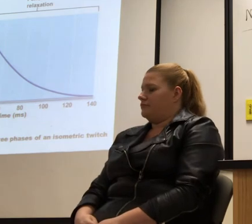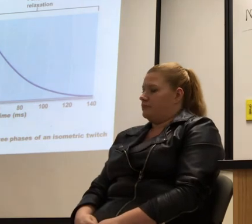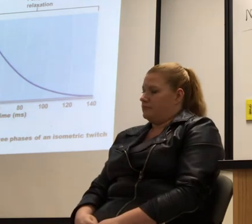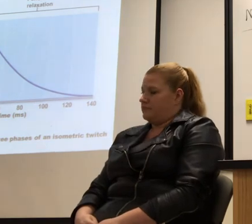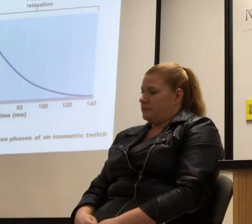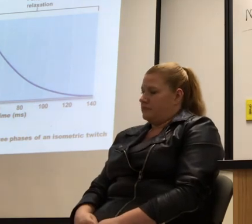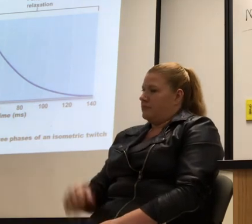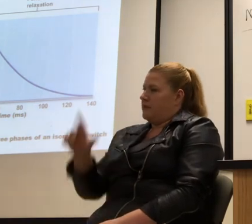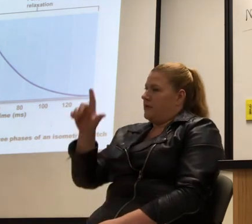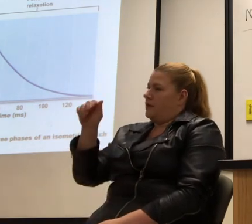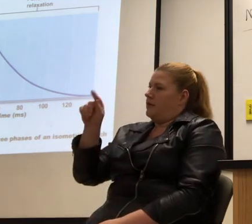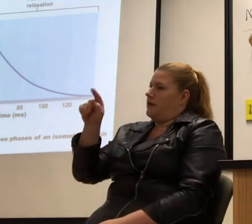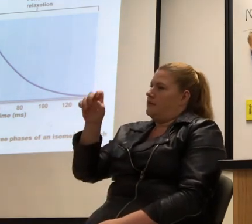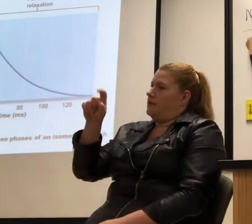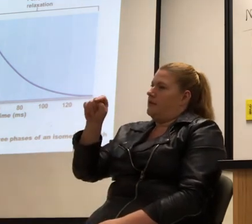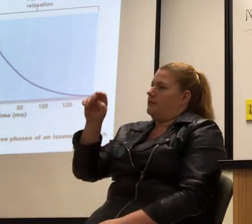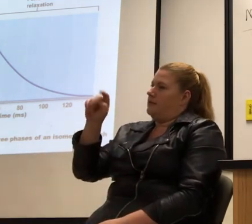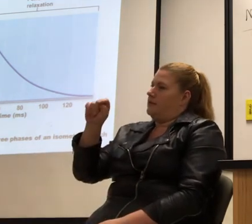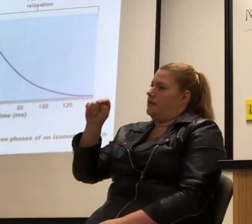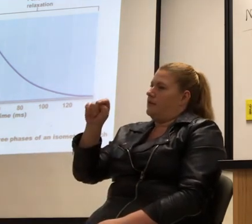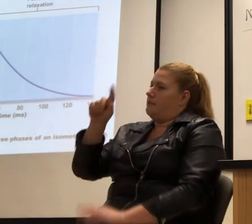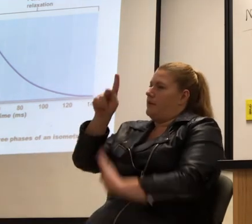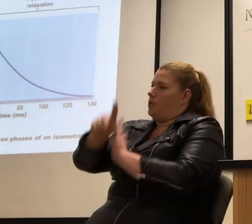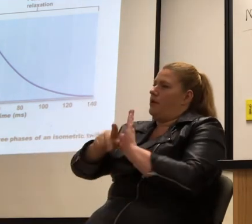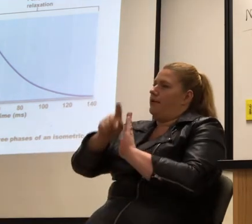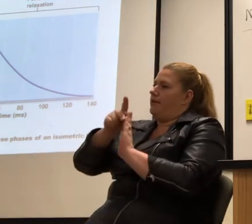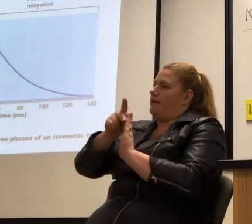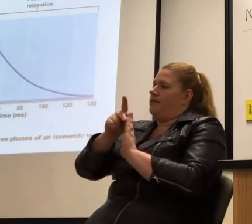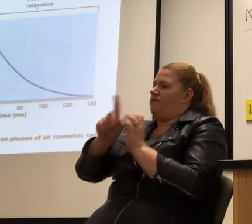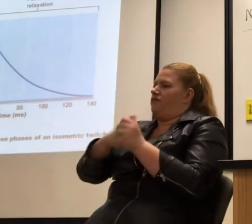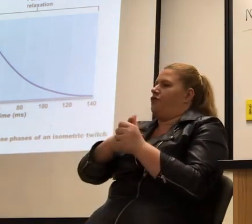Latent period, that's the first one.